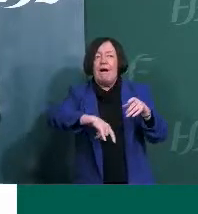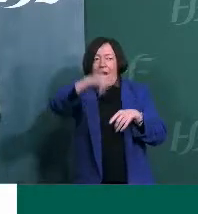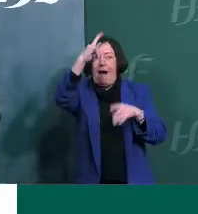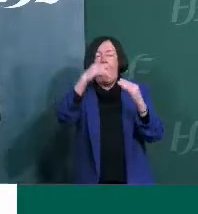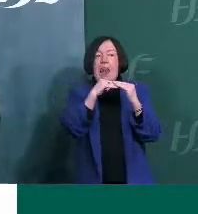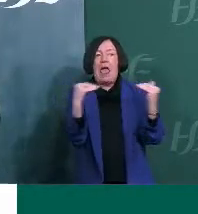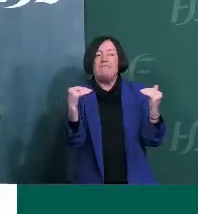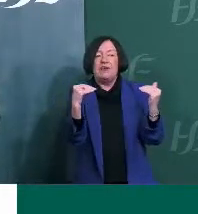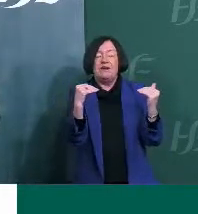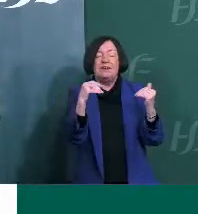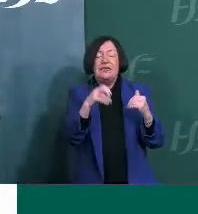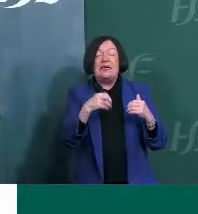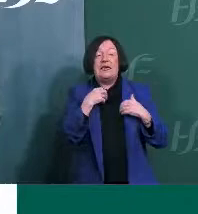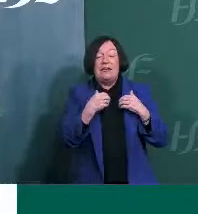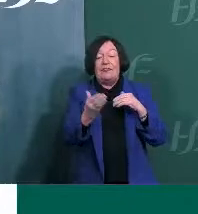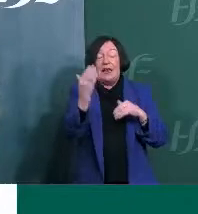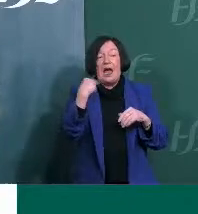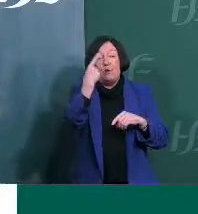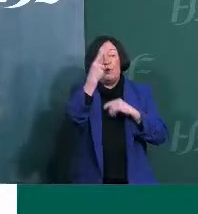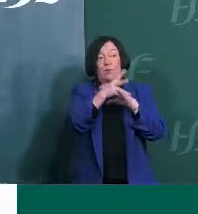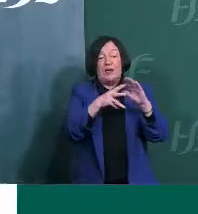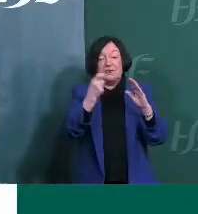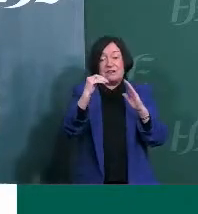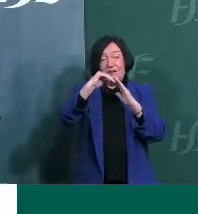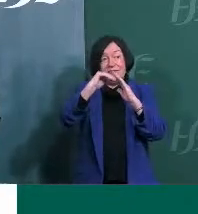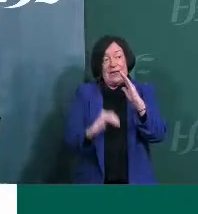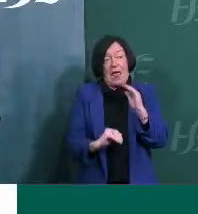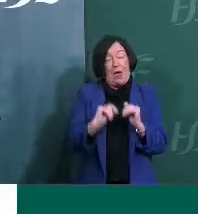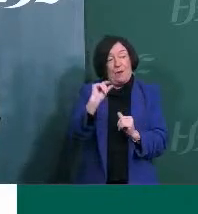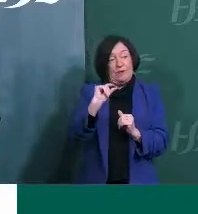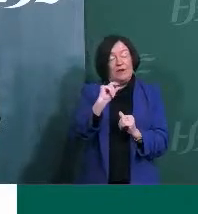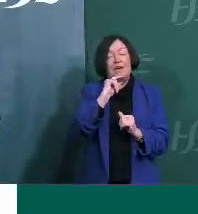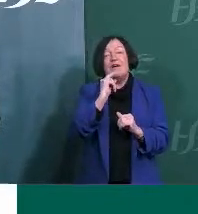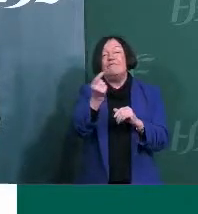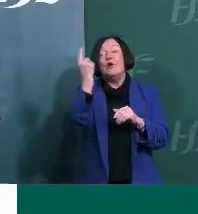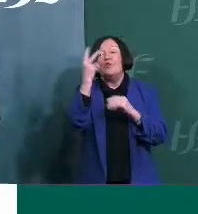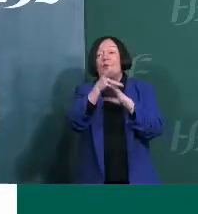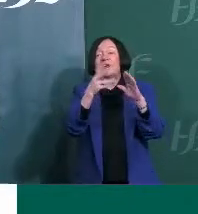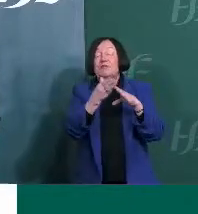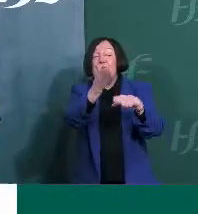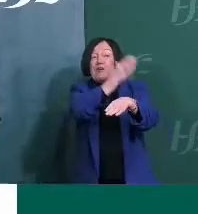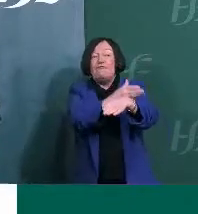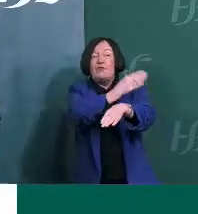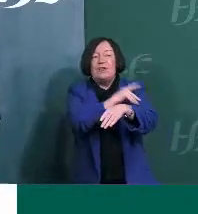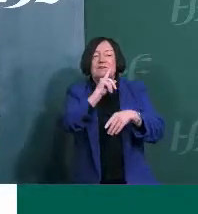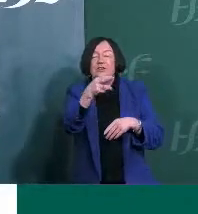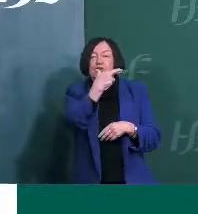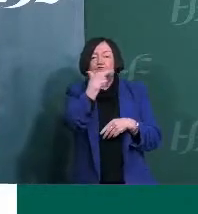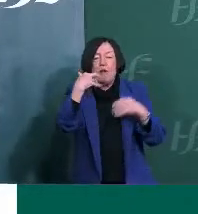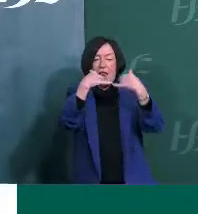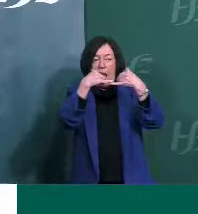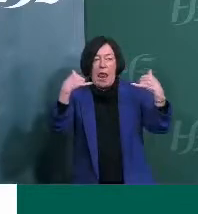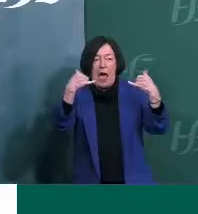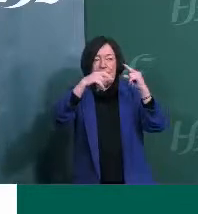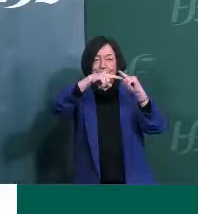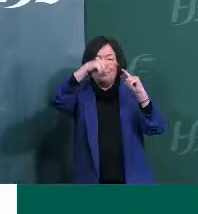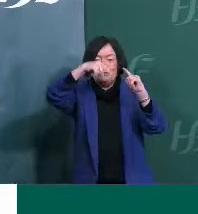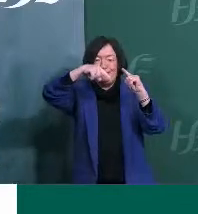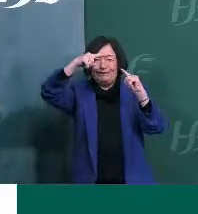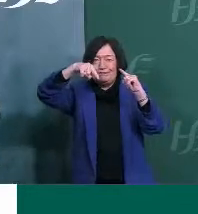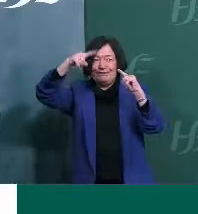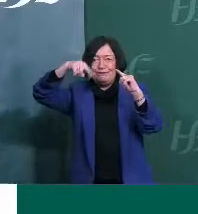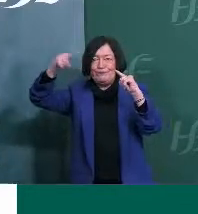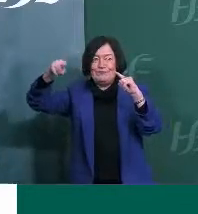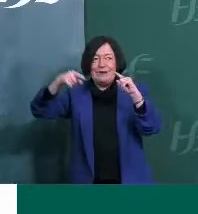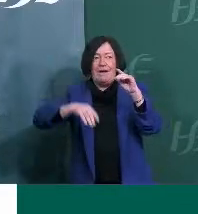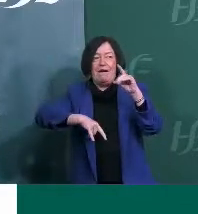level. Interestingly, in the last week, it's come down. However, for all the weeks before that, you can see that red line sitting significantly higher than